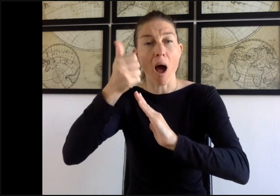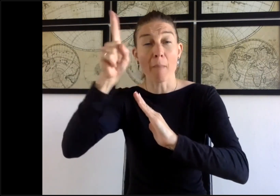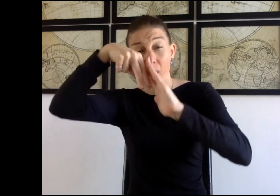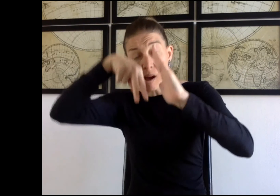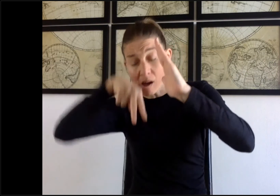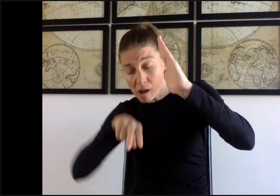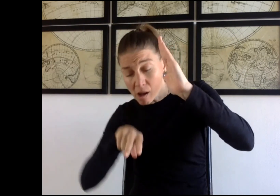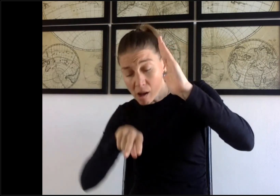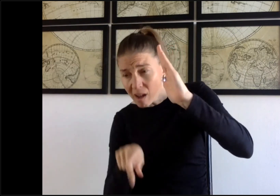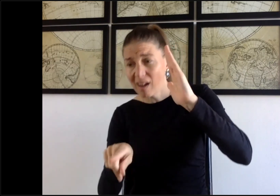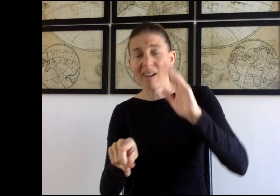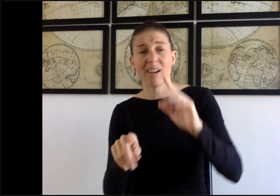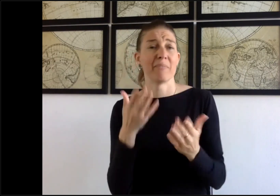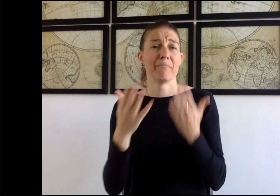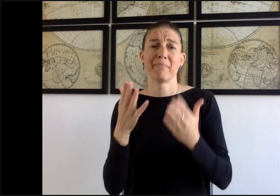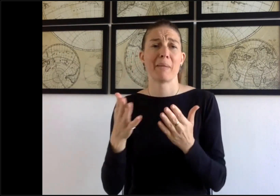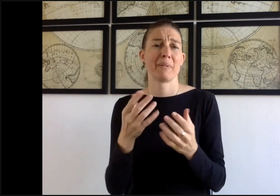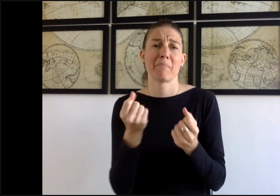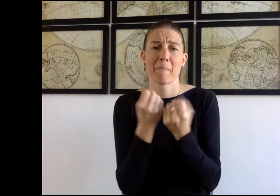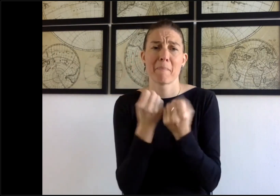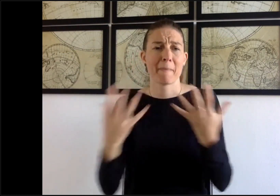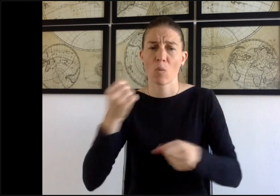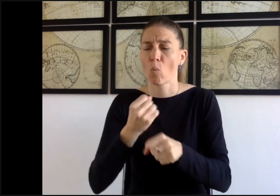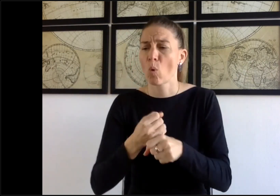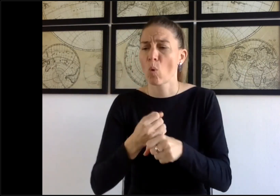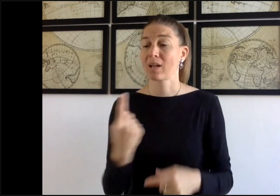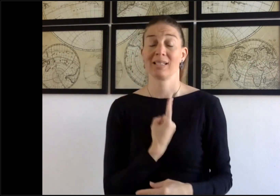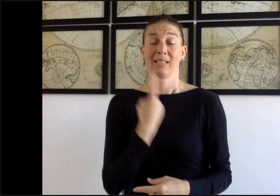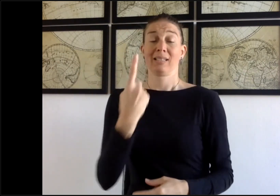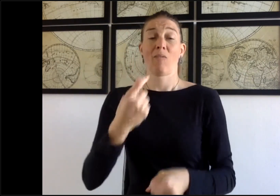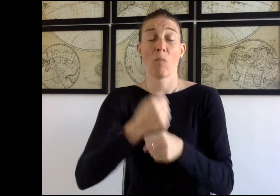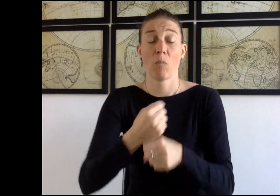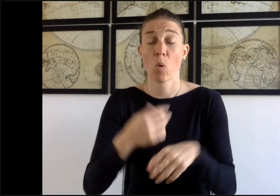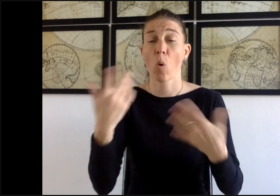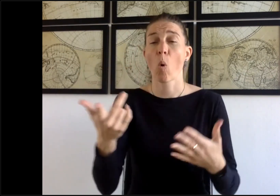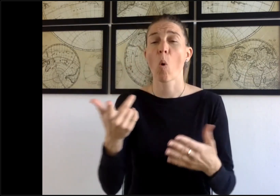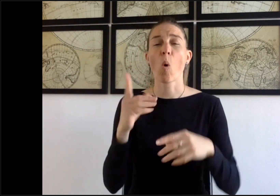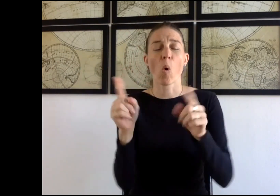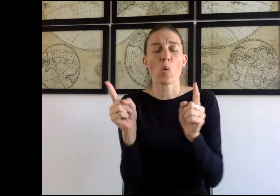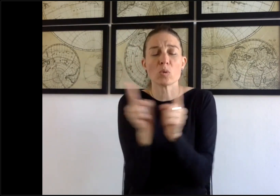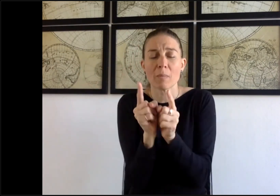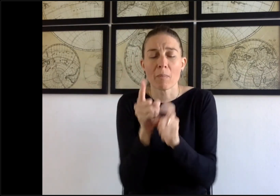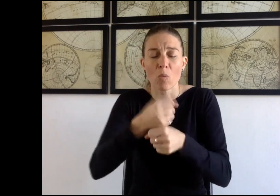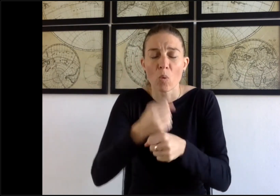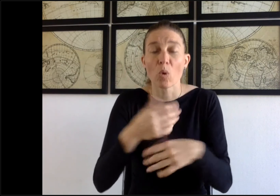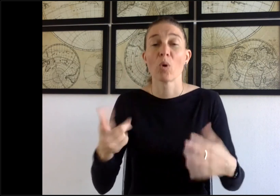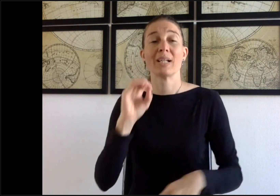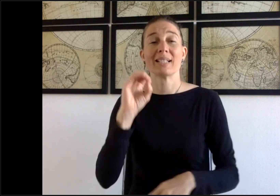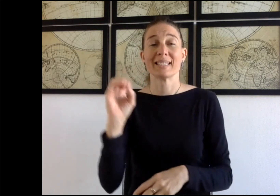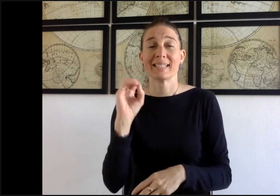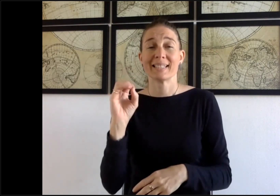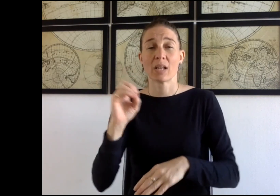be temporary contracts or forms of self-employment or zero-hour contracts. And all of these forms of